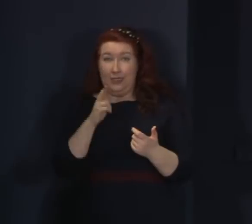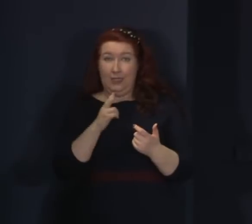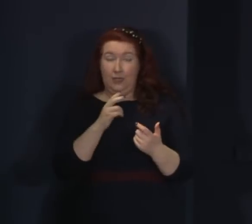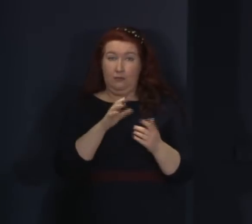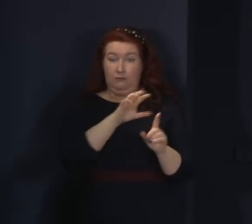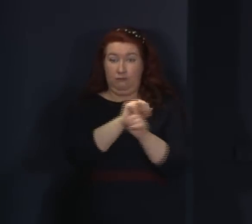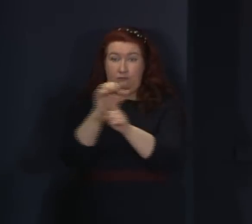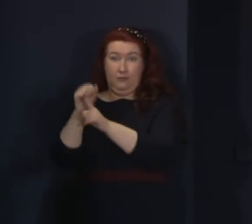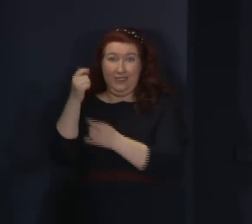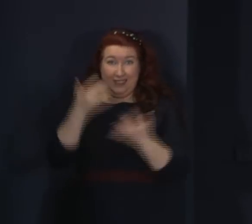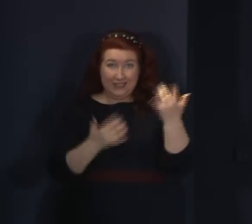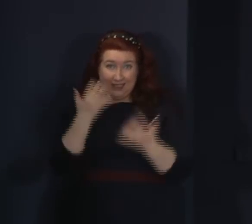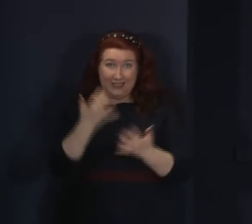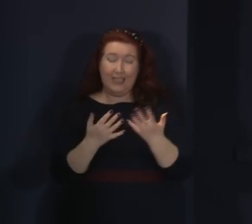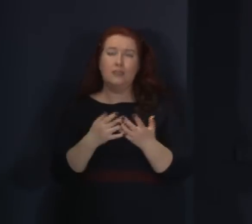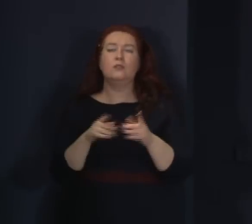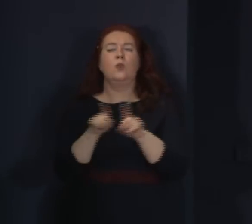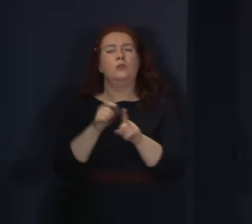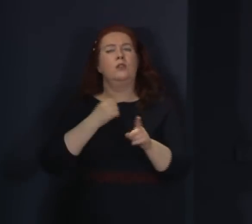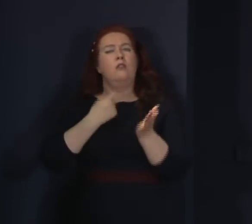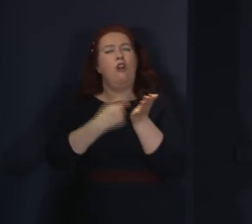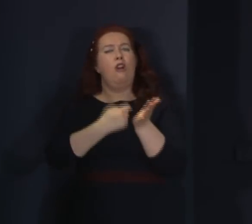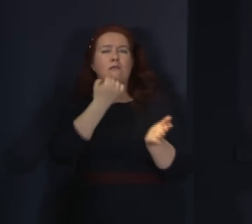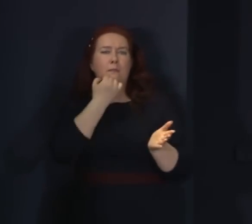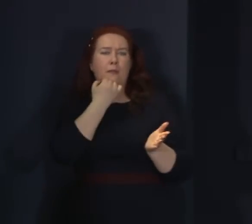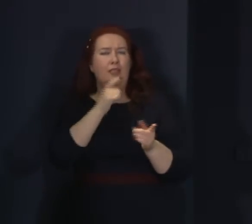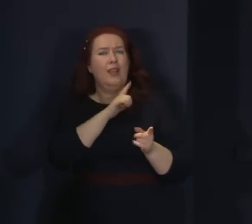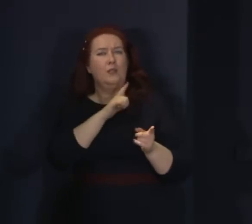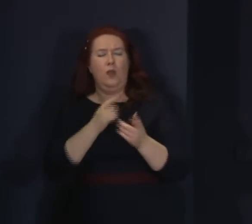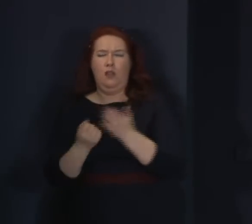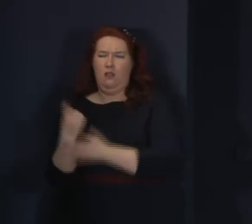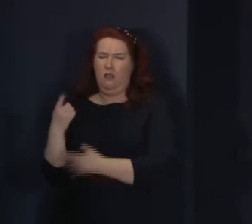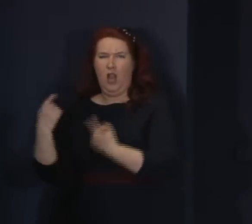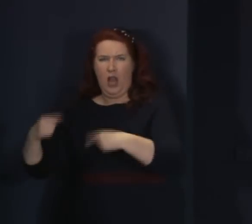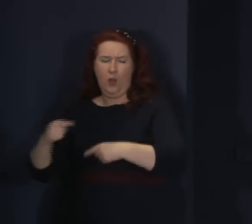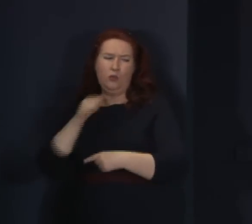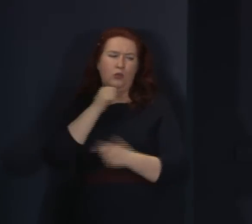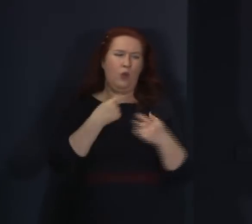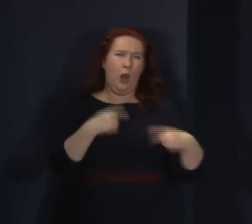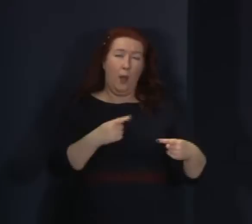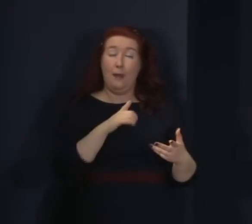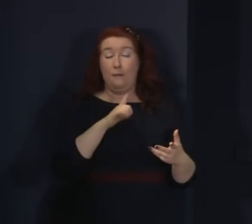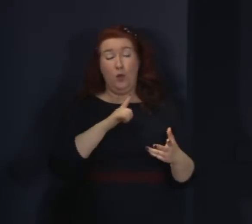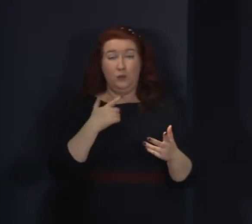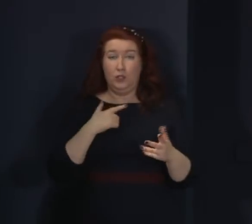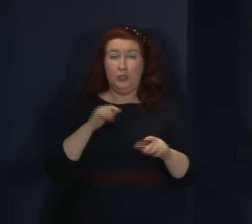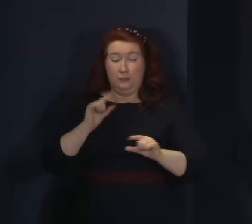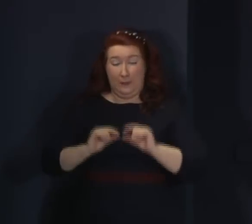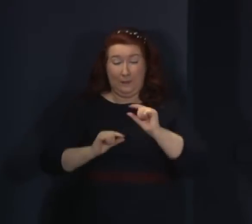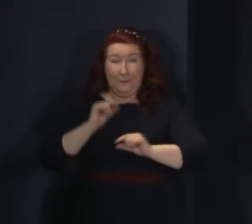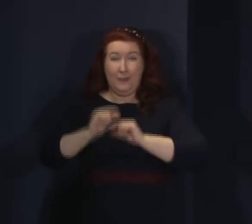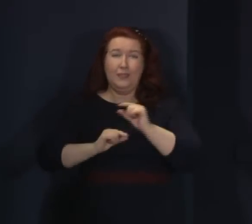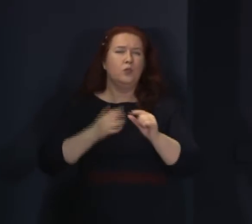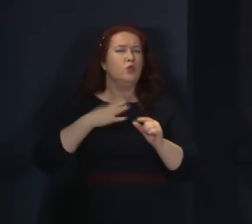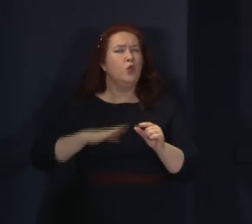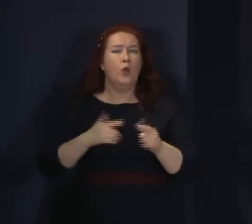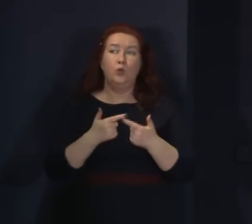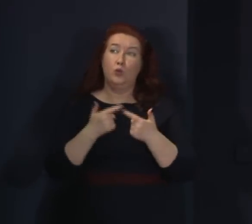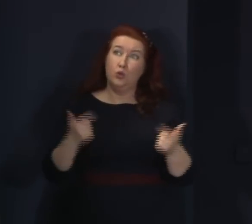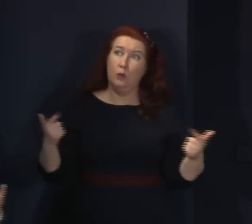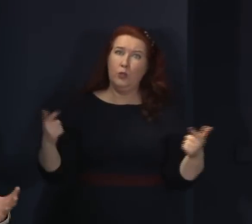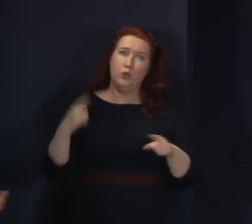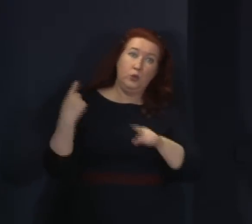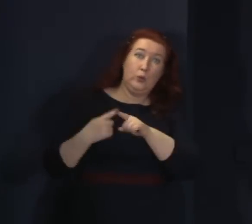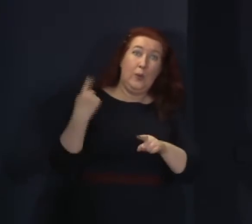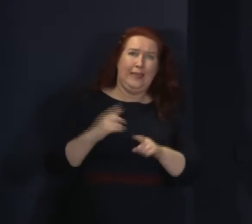well. And that's why some of these small anomalies begin to develop over time as we do that. It's really important that we don't do too much too soon